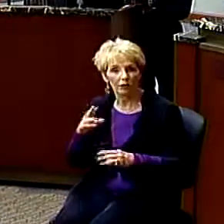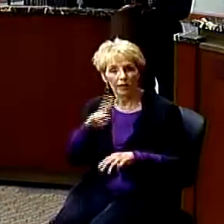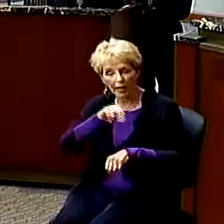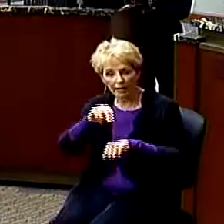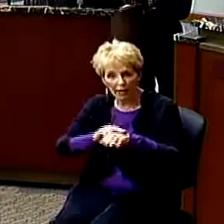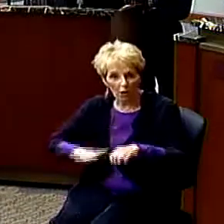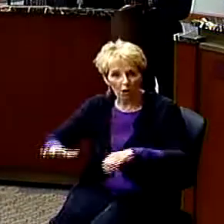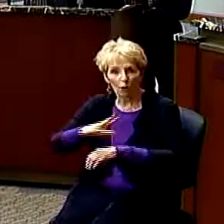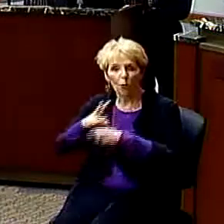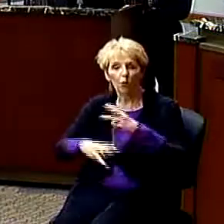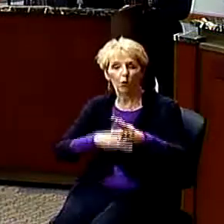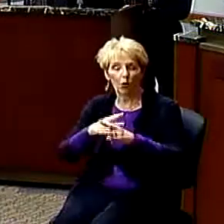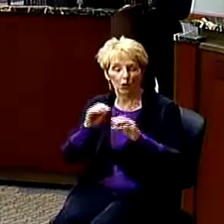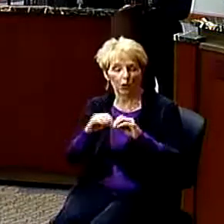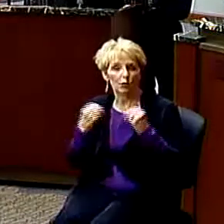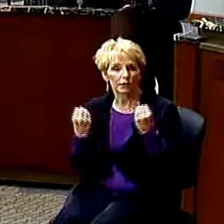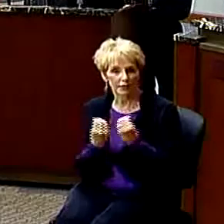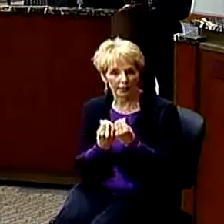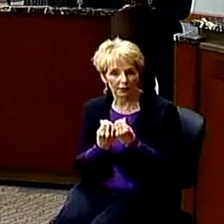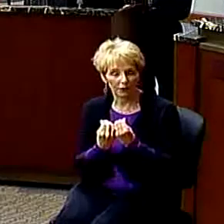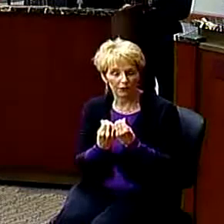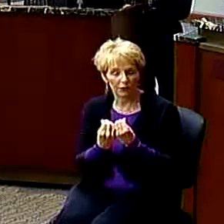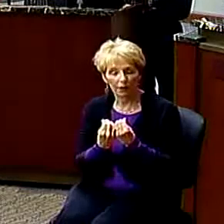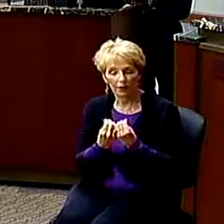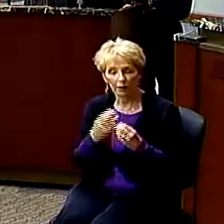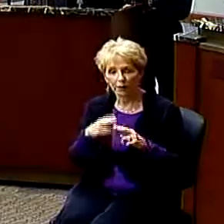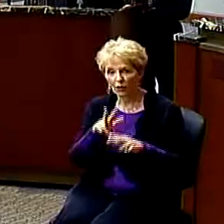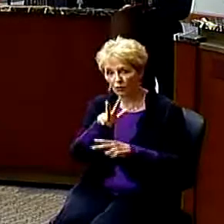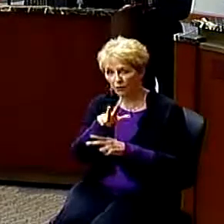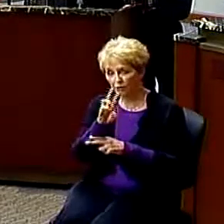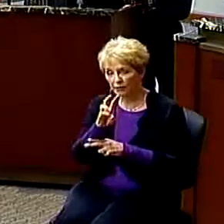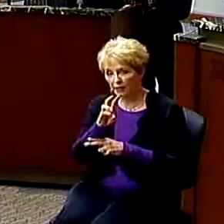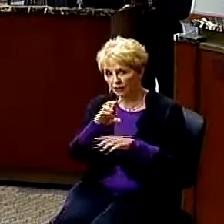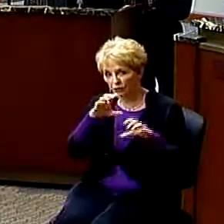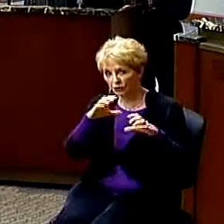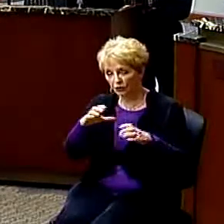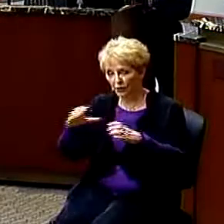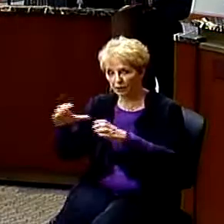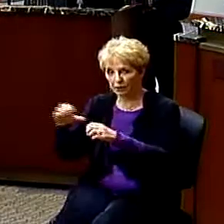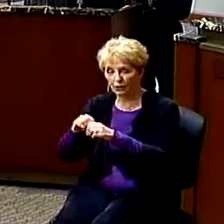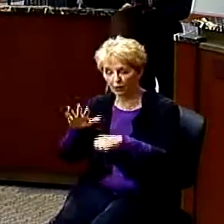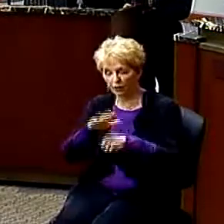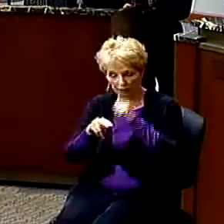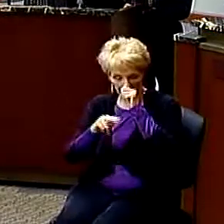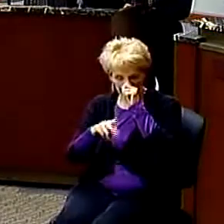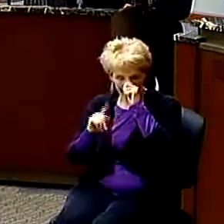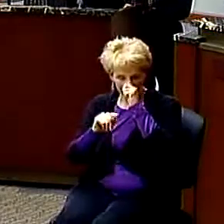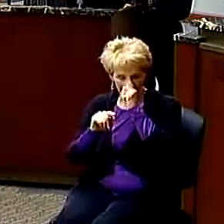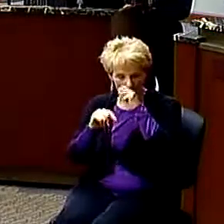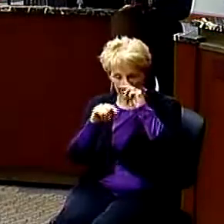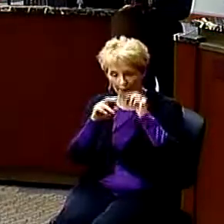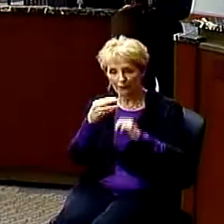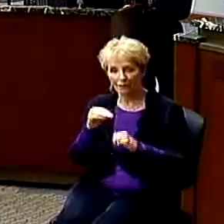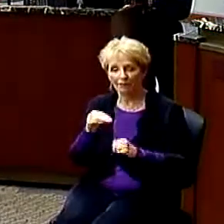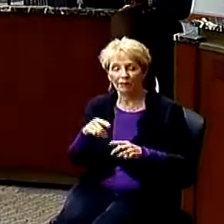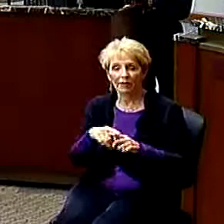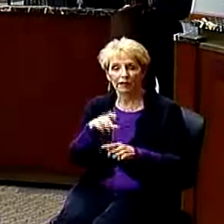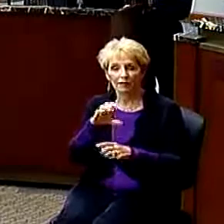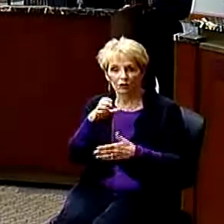nationwide, worldwide organization. There are approximately 36 chapters across North Carolina. We belong to Morganton, Chapter